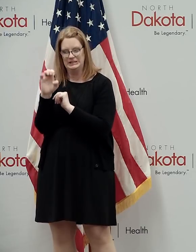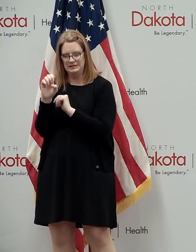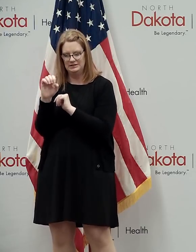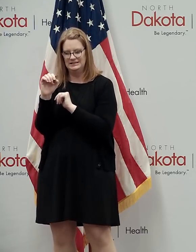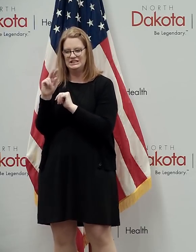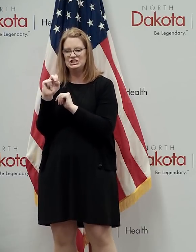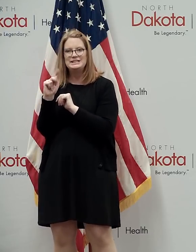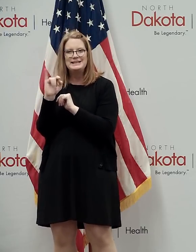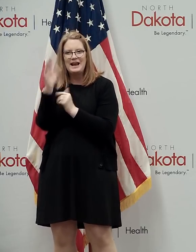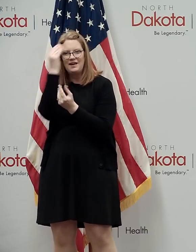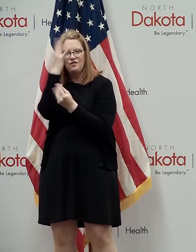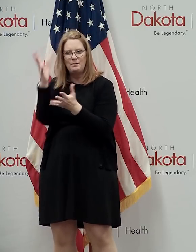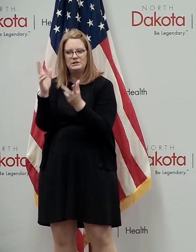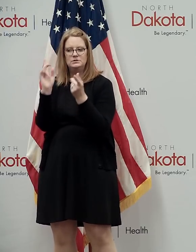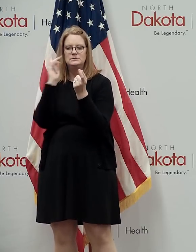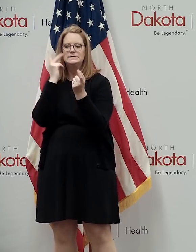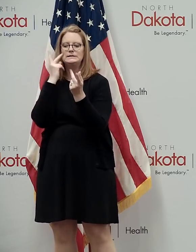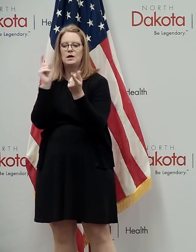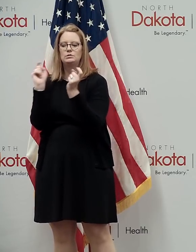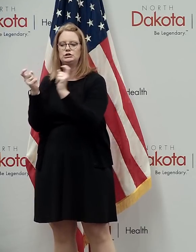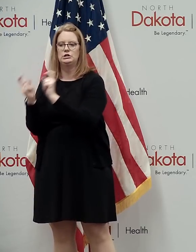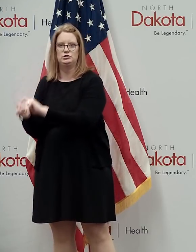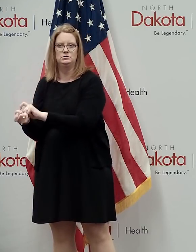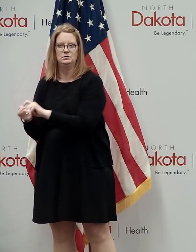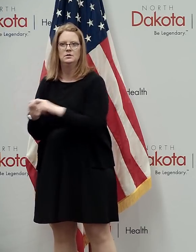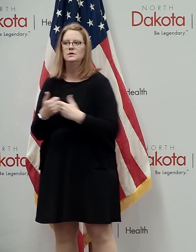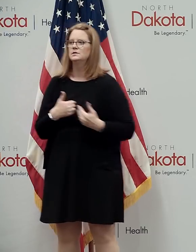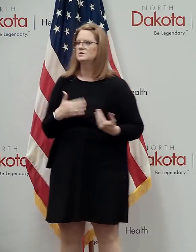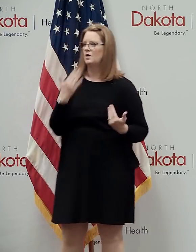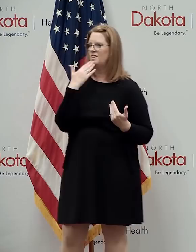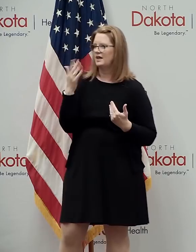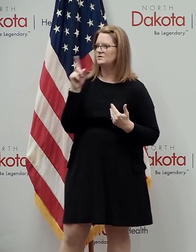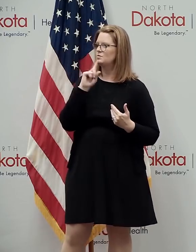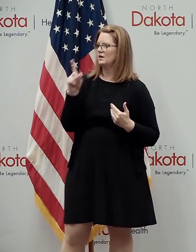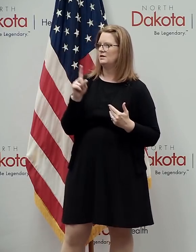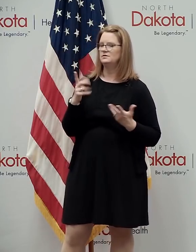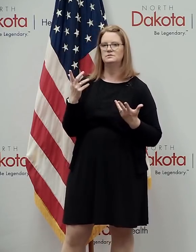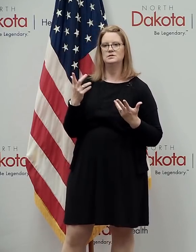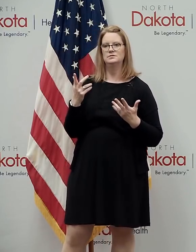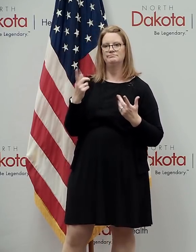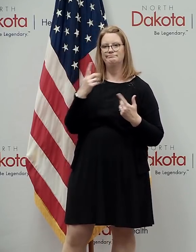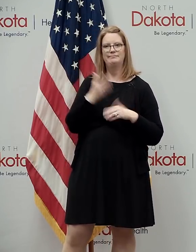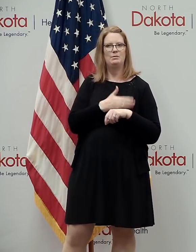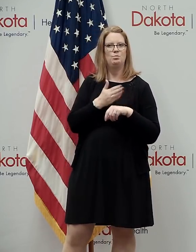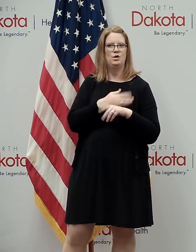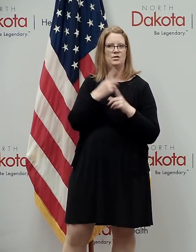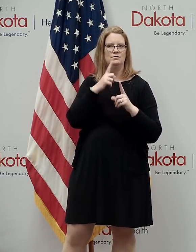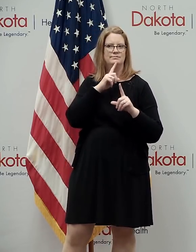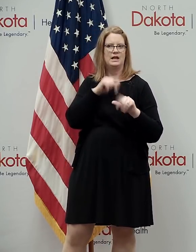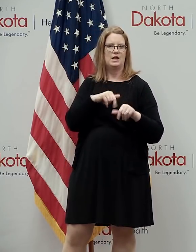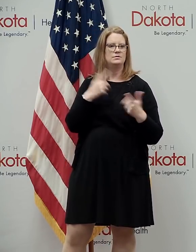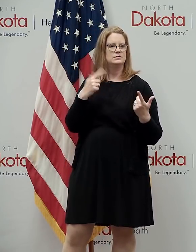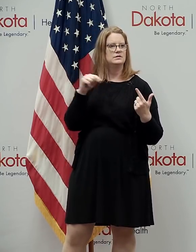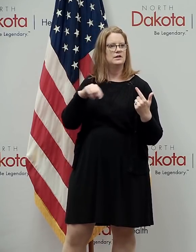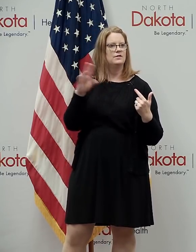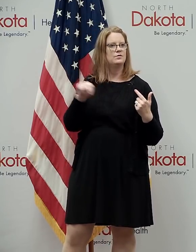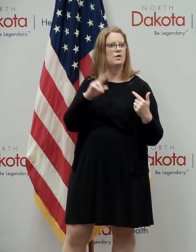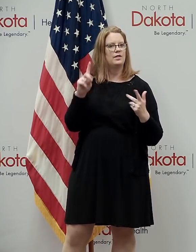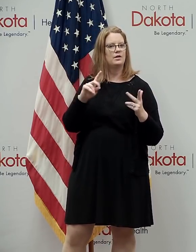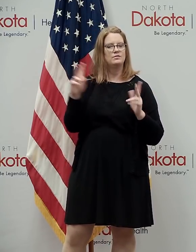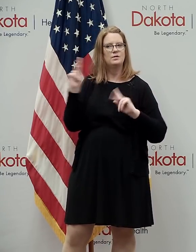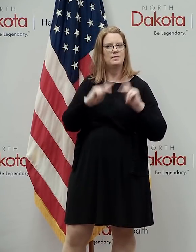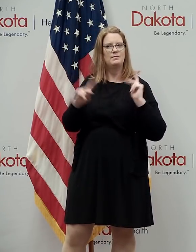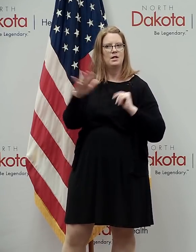better understand the challenges we're facing, as well as the opportunity it creates to improve outcomes for North Dakota and